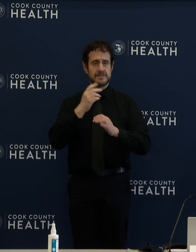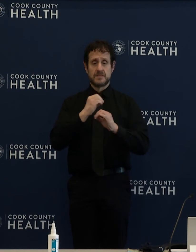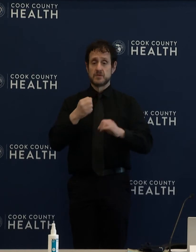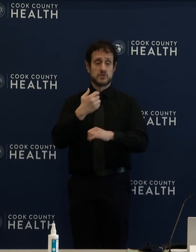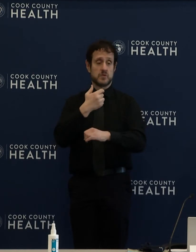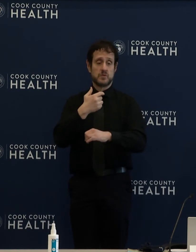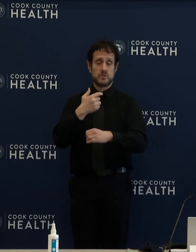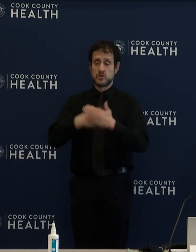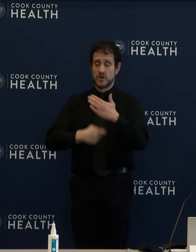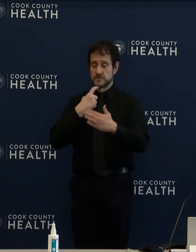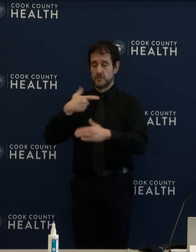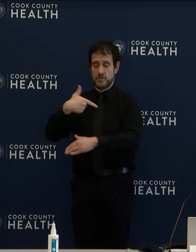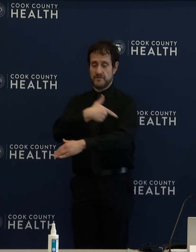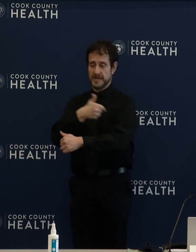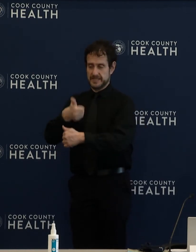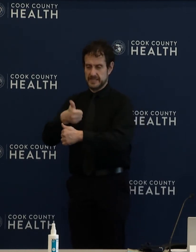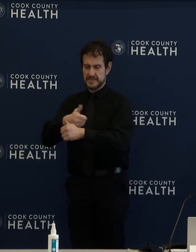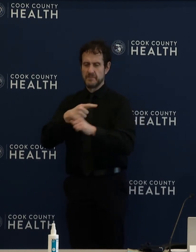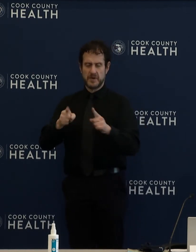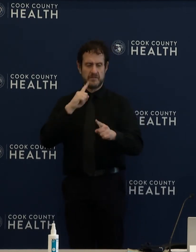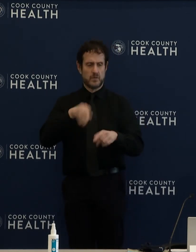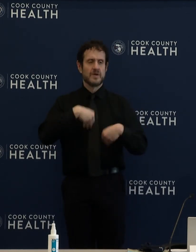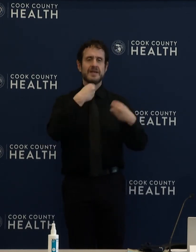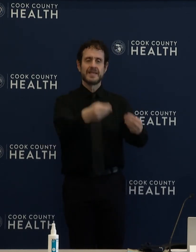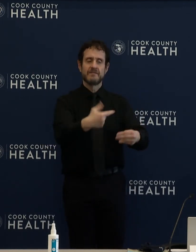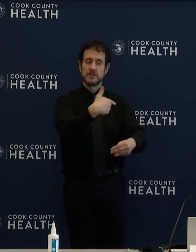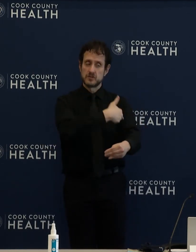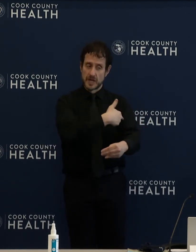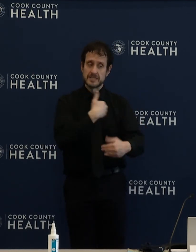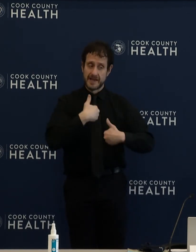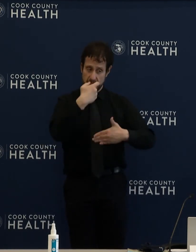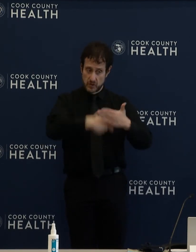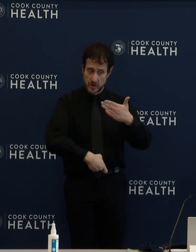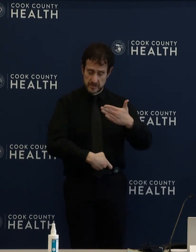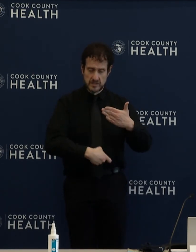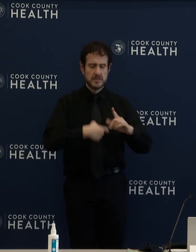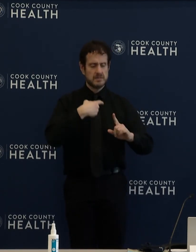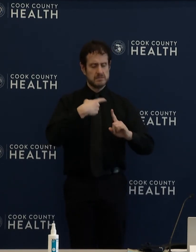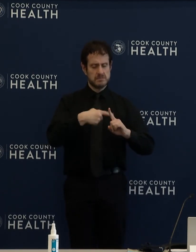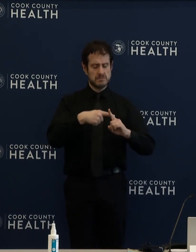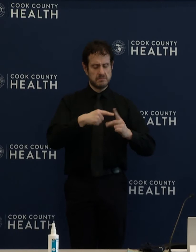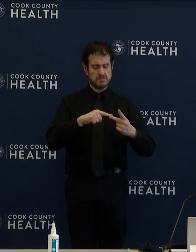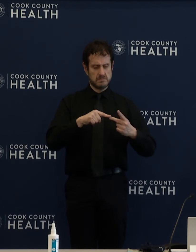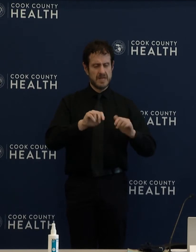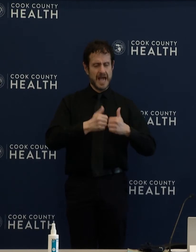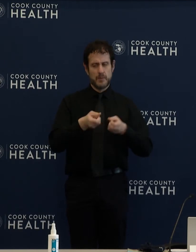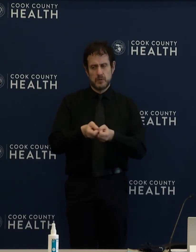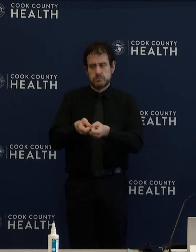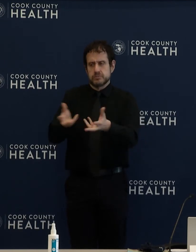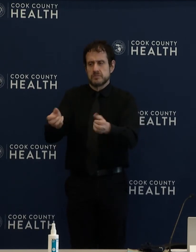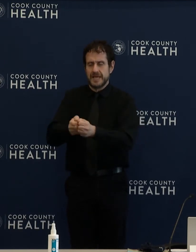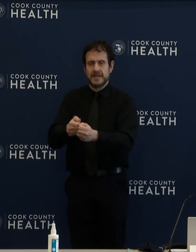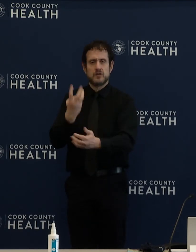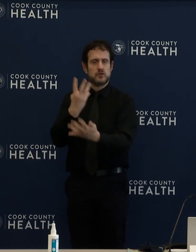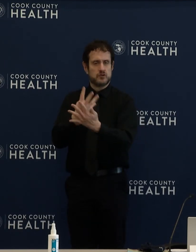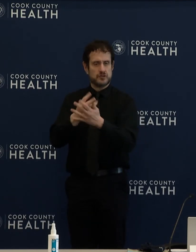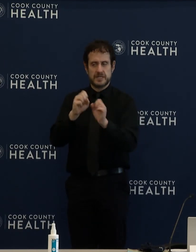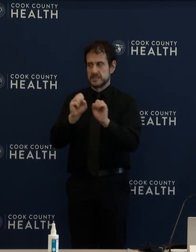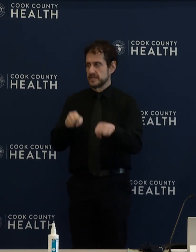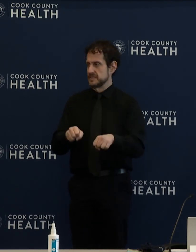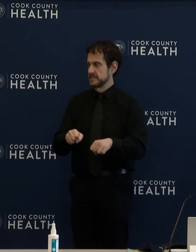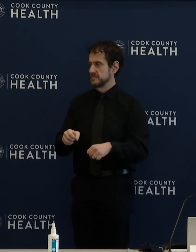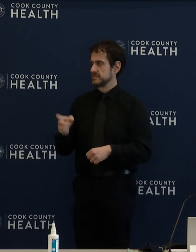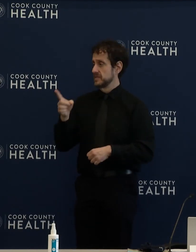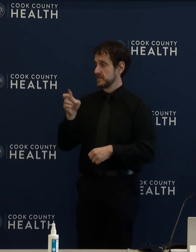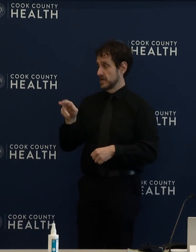for the vaccine itself, but will there be for the shots? And also, how are you going to roll this out in the jail system? All right, I'll start with Dr.